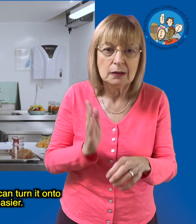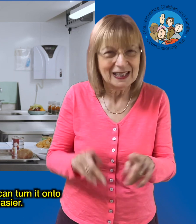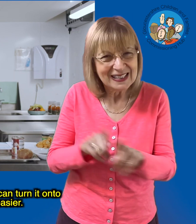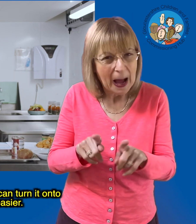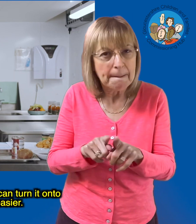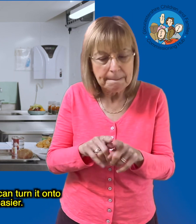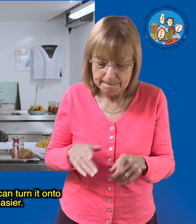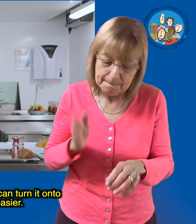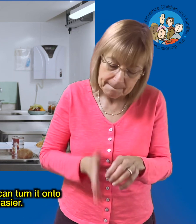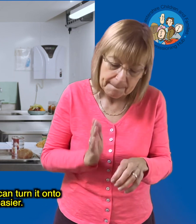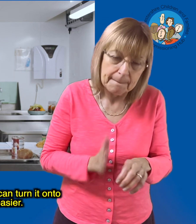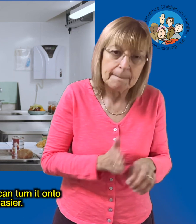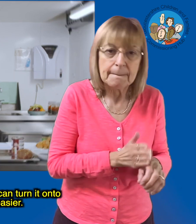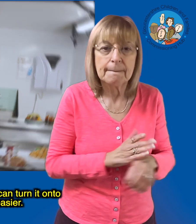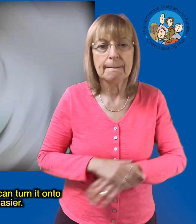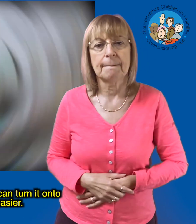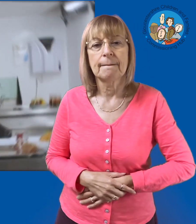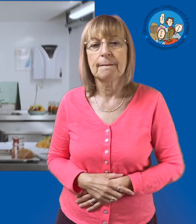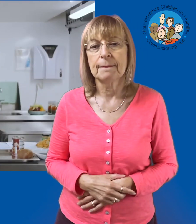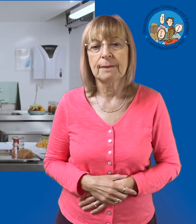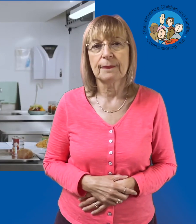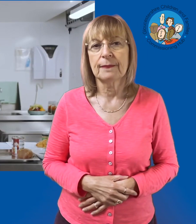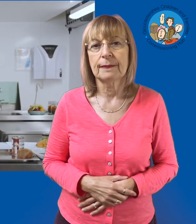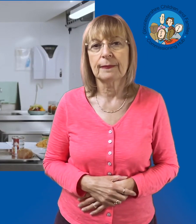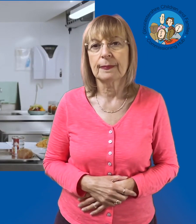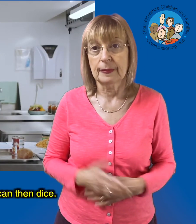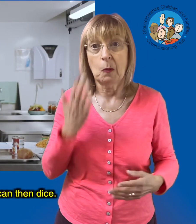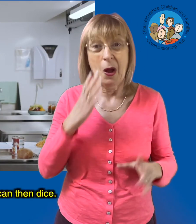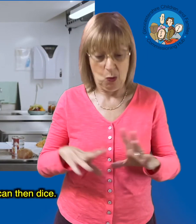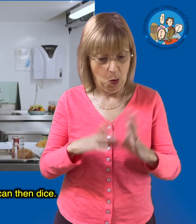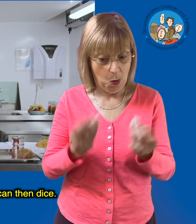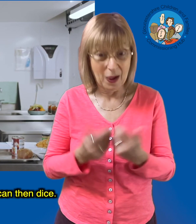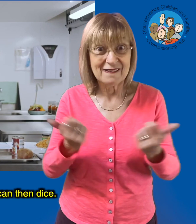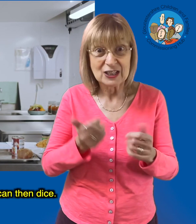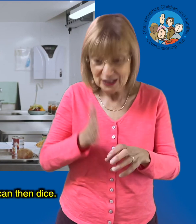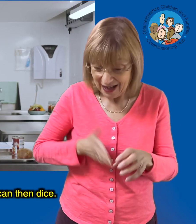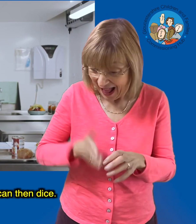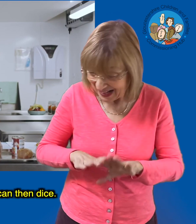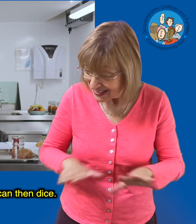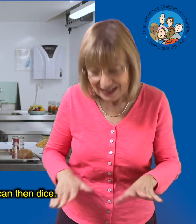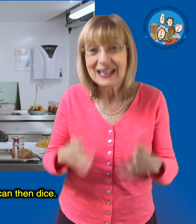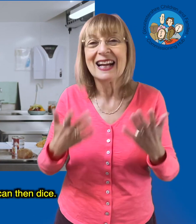down, which is a bit easier then. Once you've got those cut into slices,